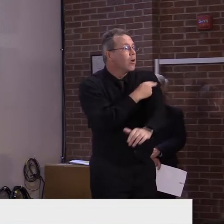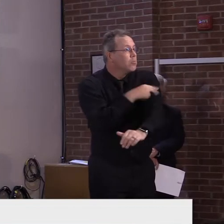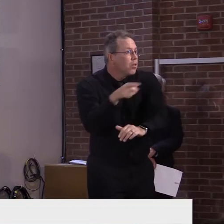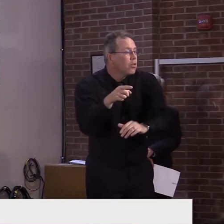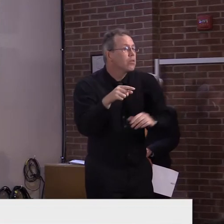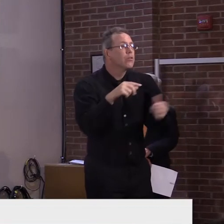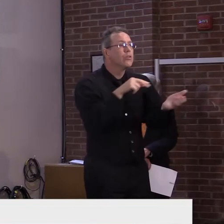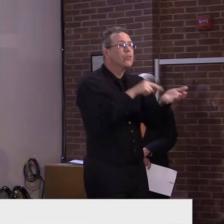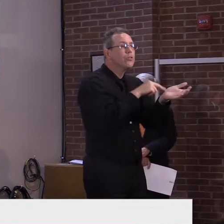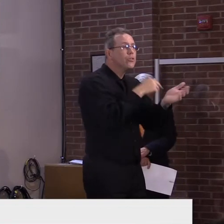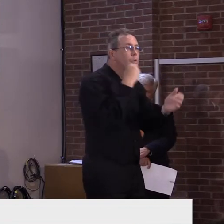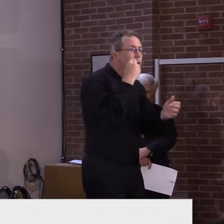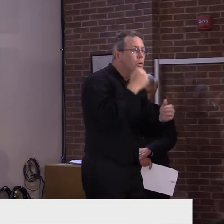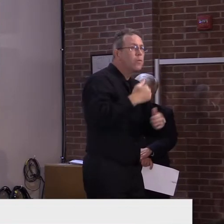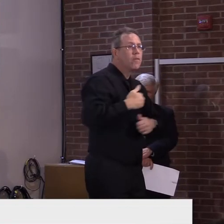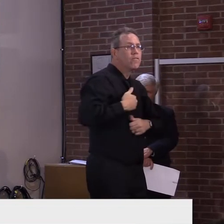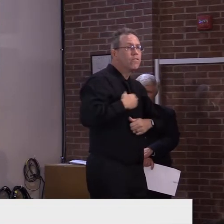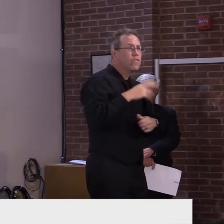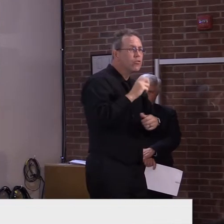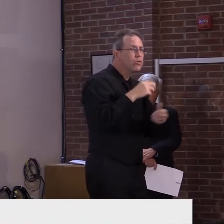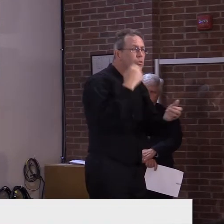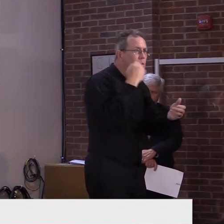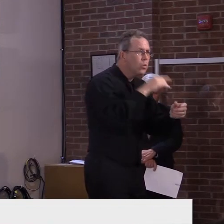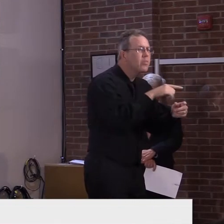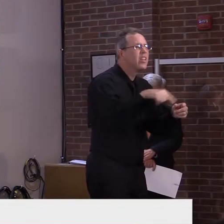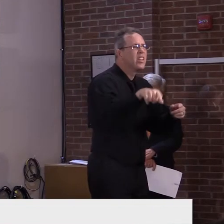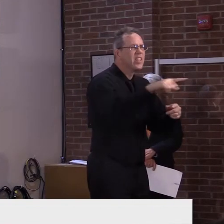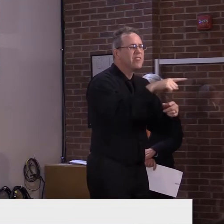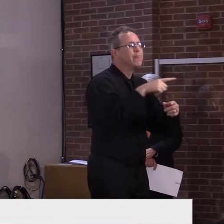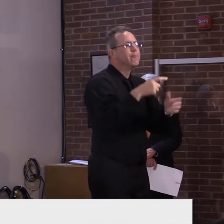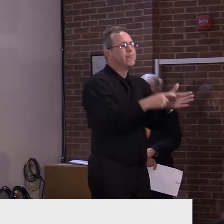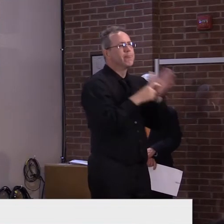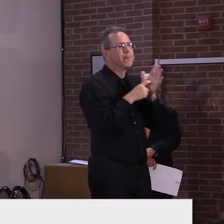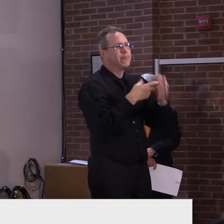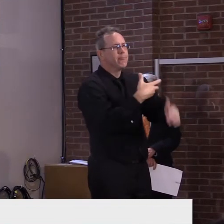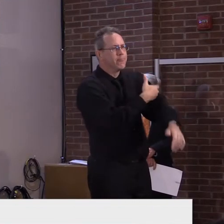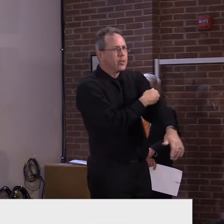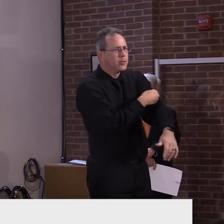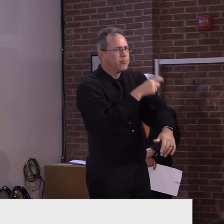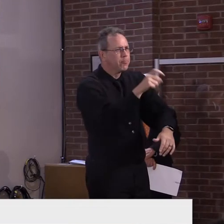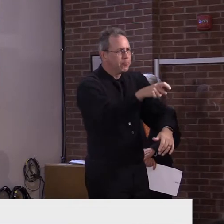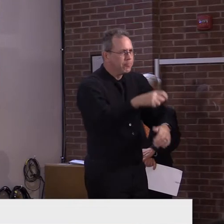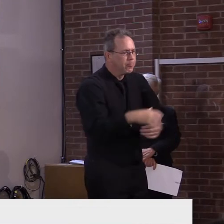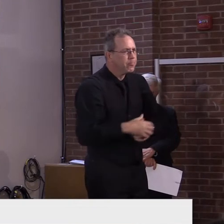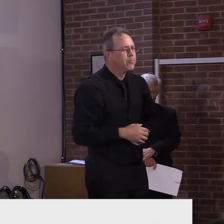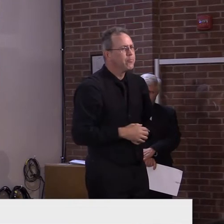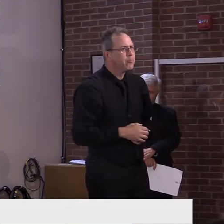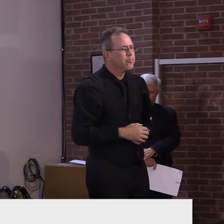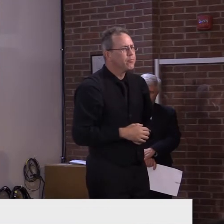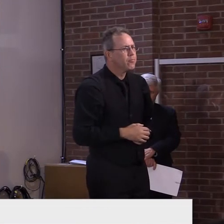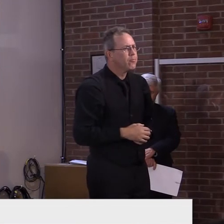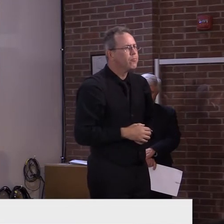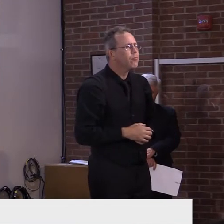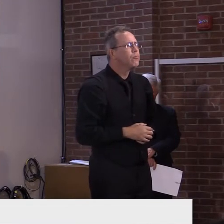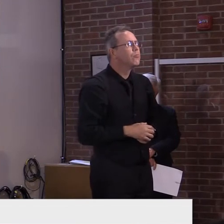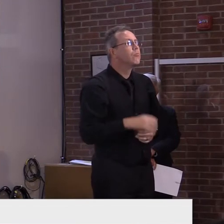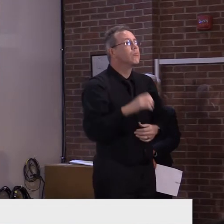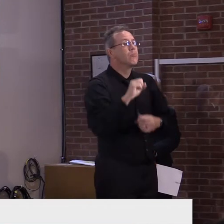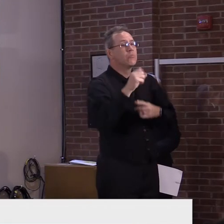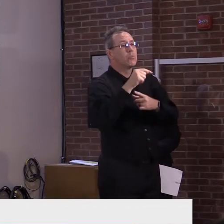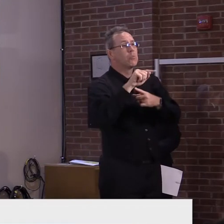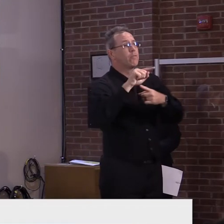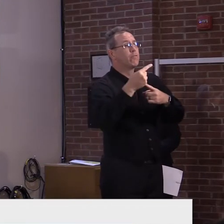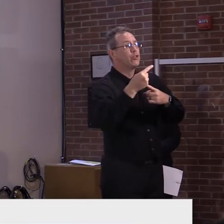pleased to reach an agreement with the corrections employees, which will become effective September 1. This will affect